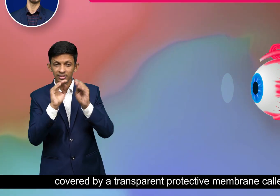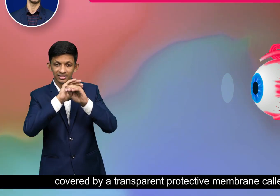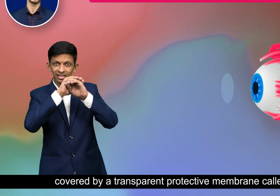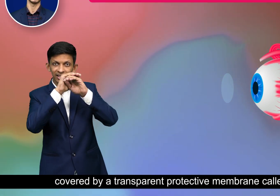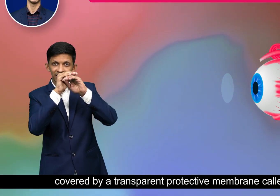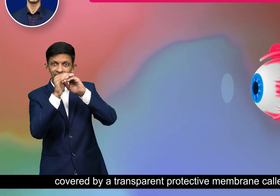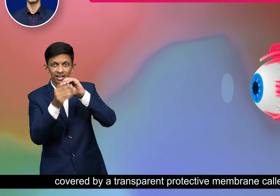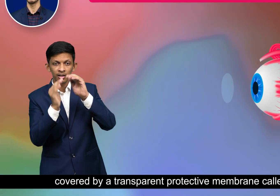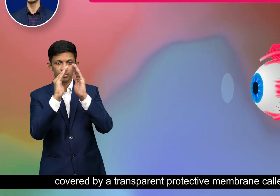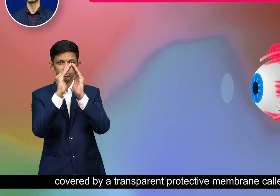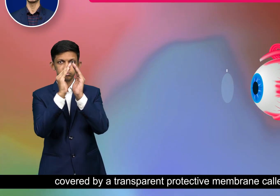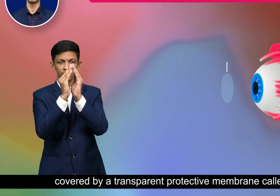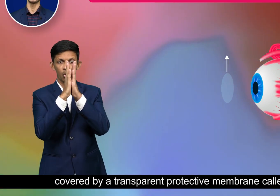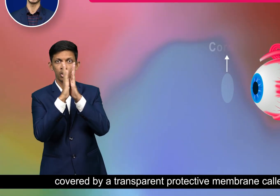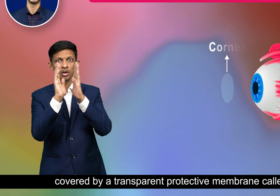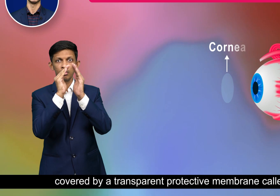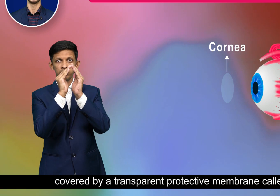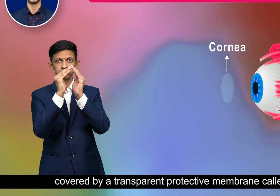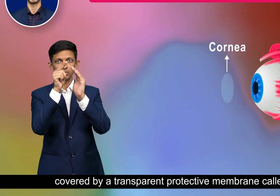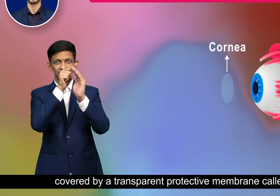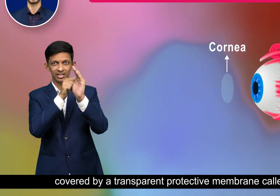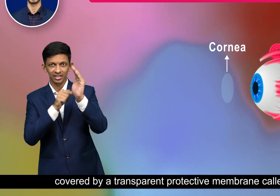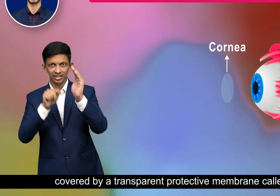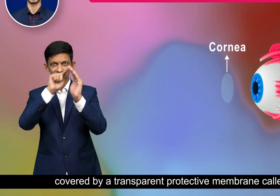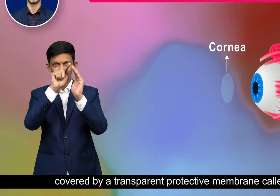protective membrane called the cornea.